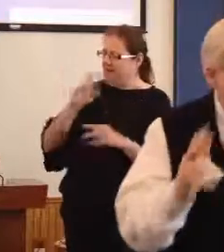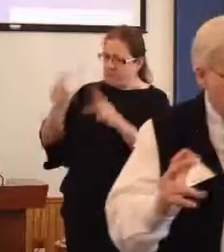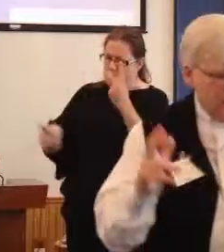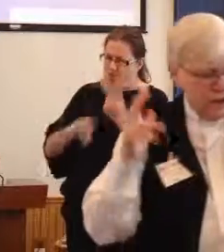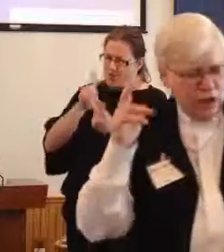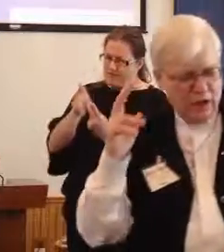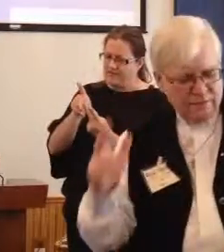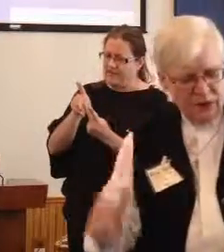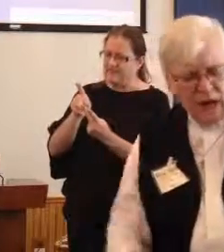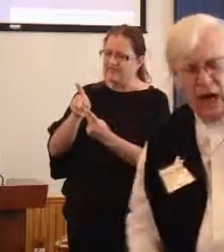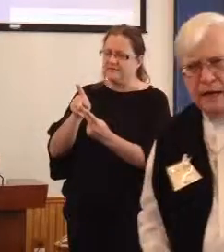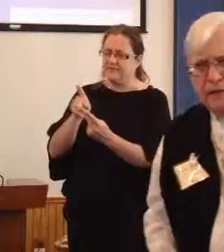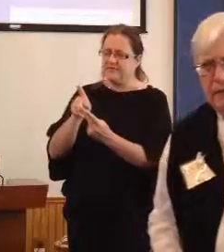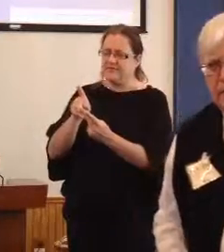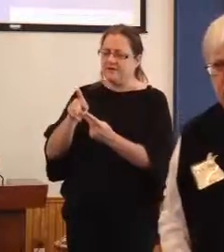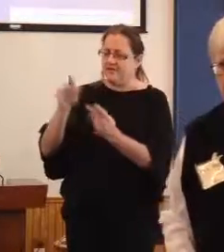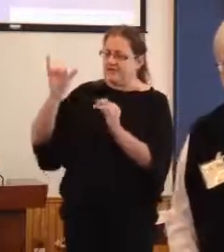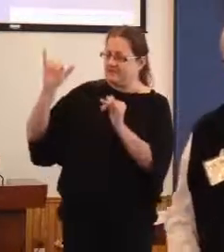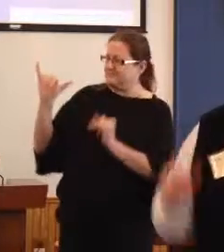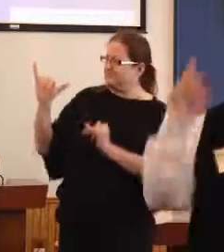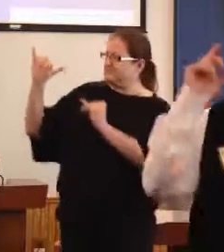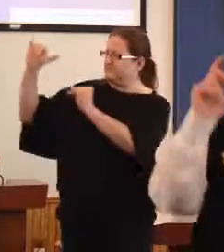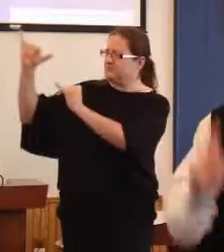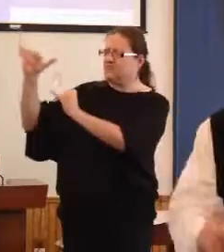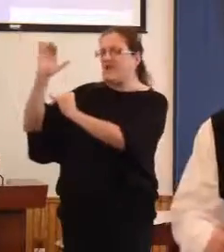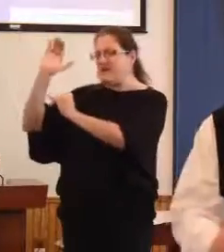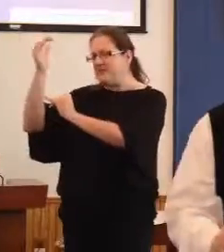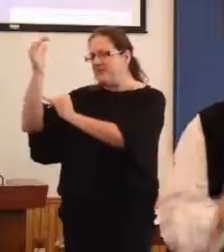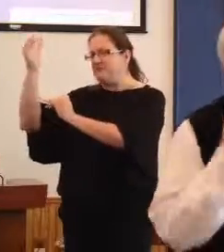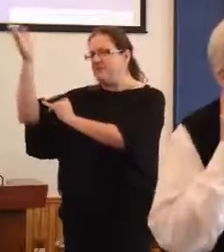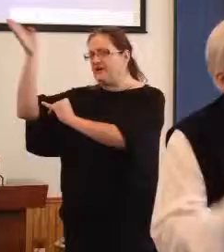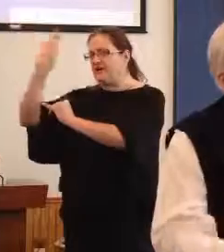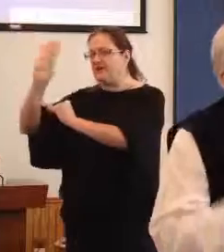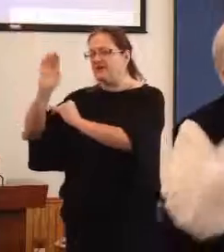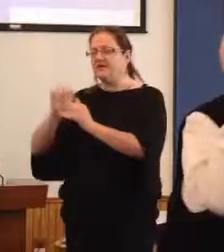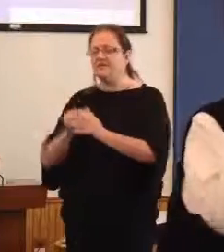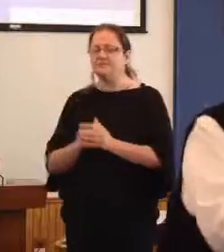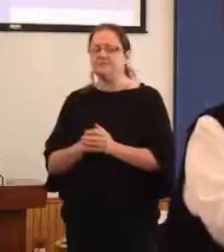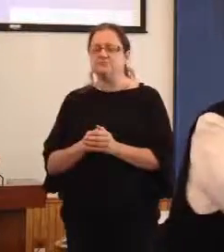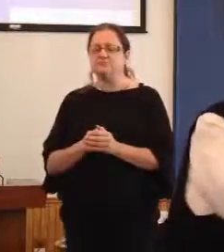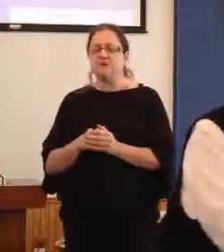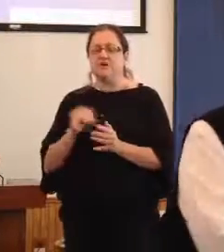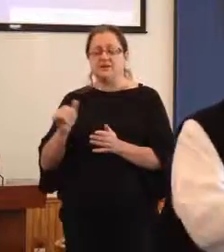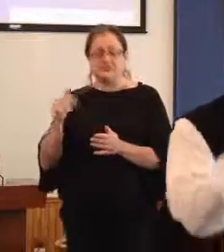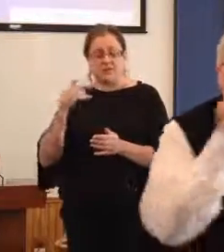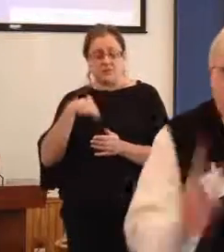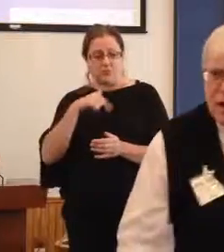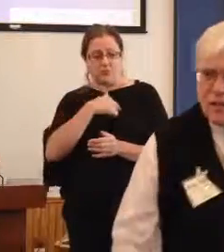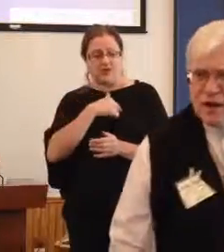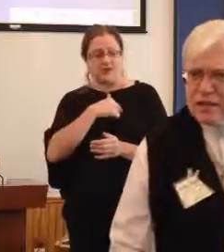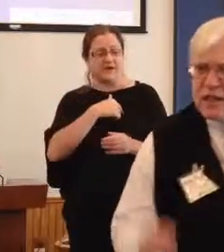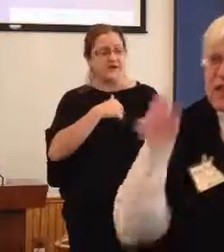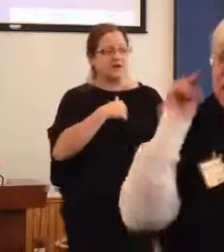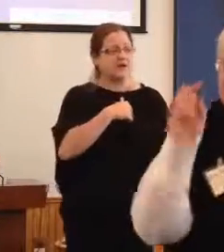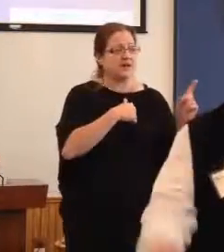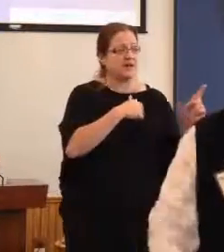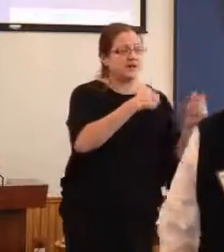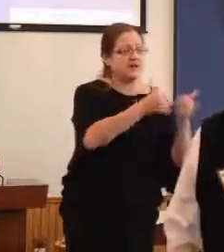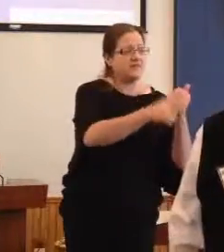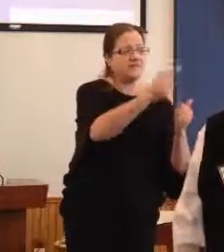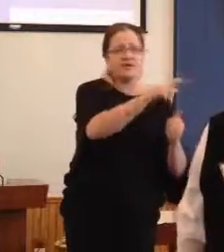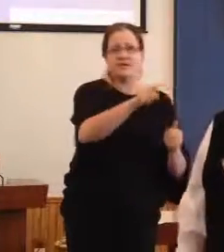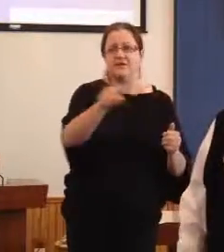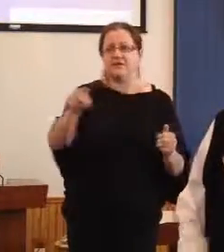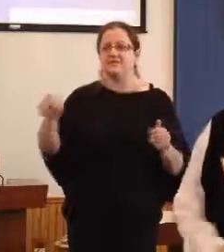in the image of God. And that we, every single one of us, is